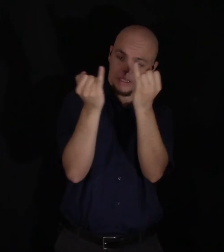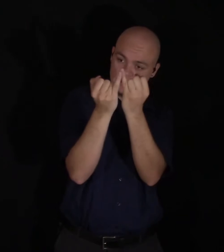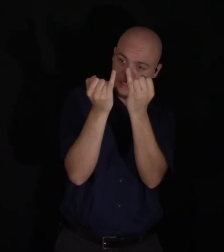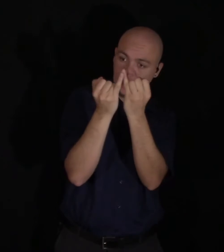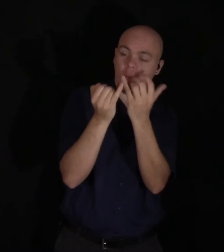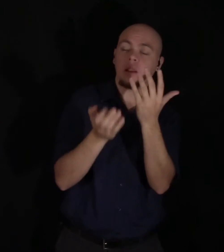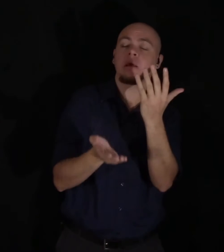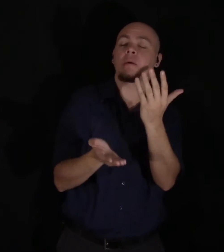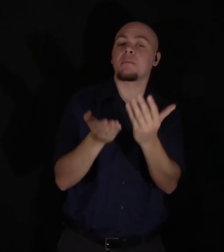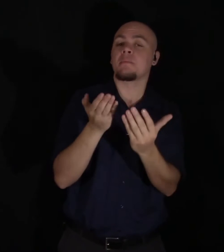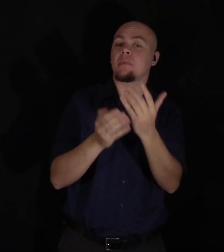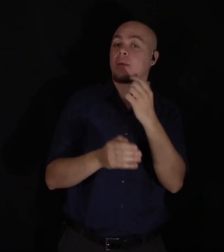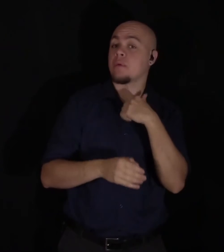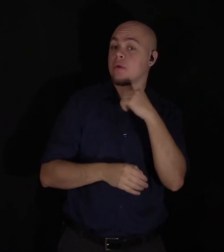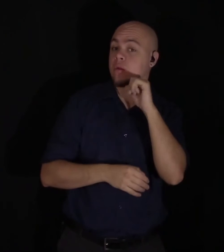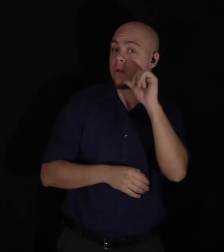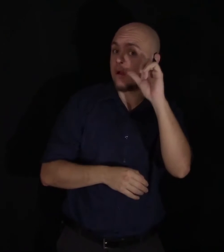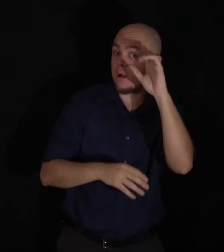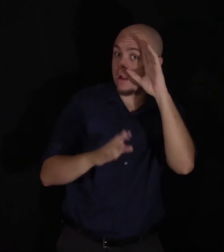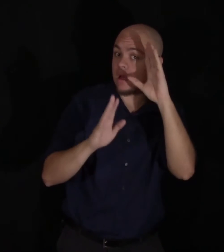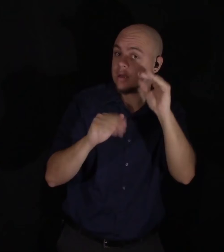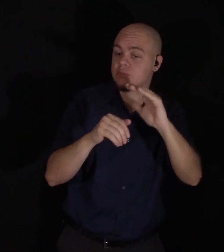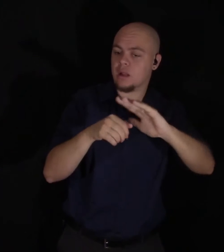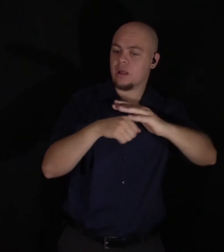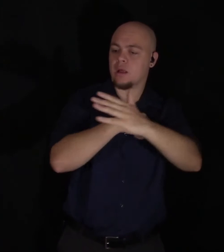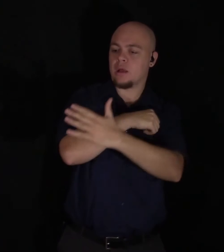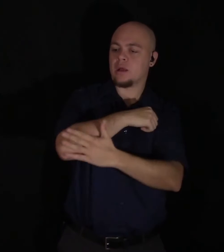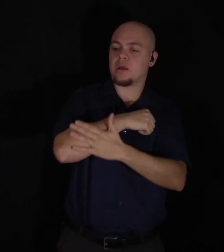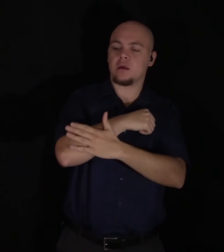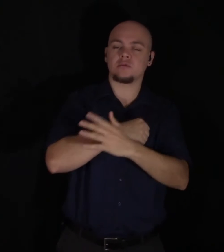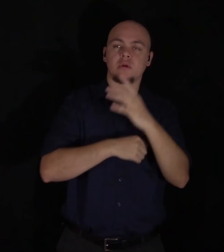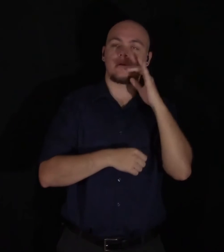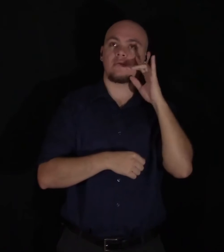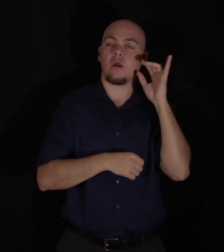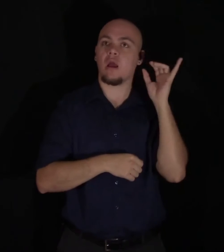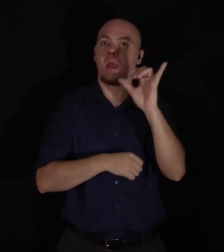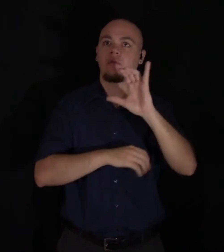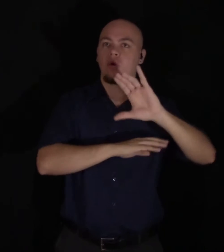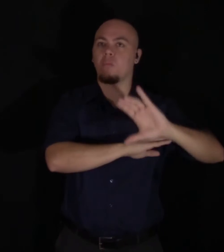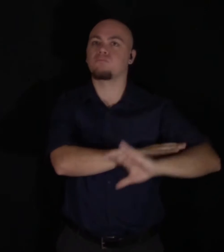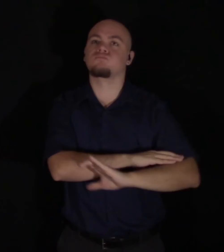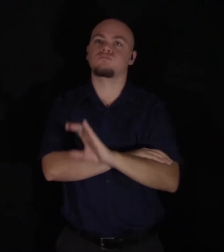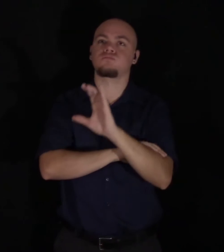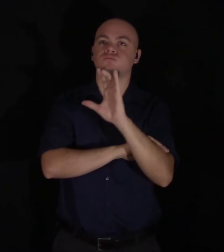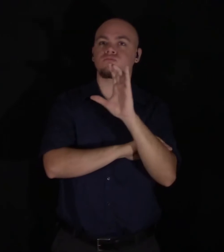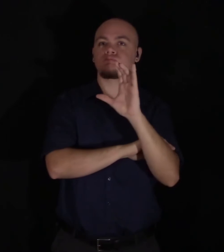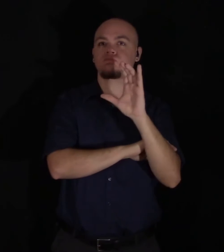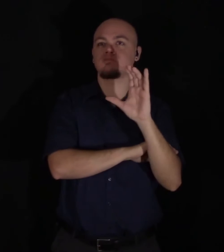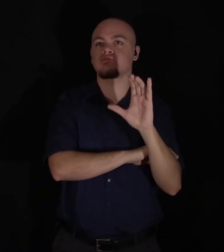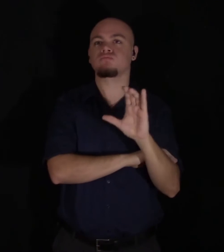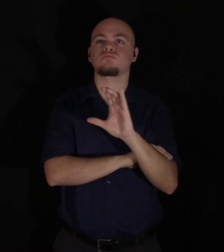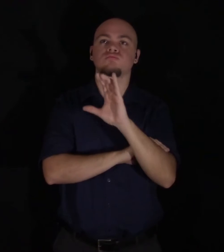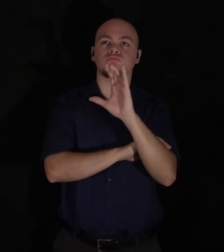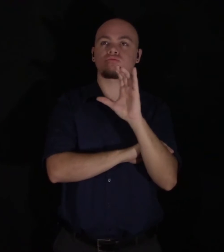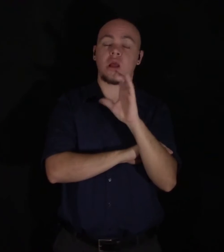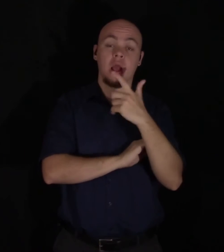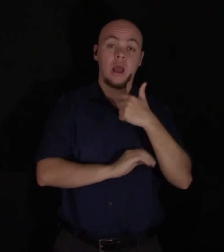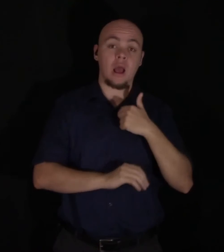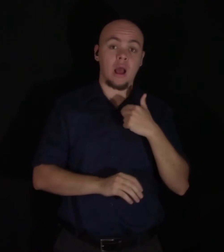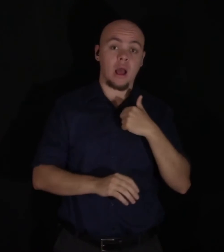be expected in a country of eternal light? I may there discover the wondrous power which attracts